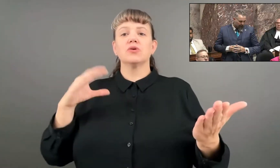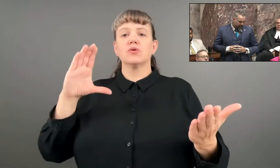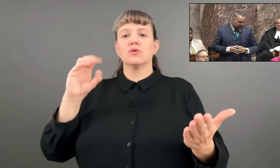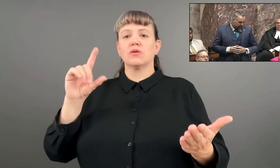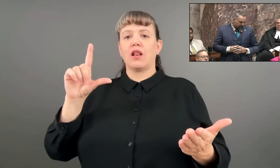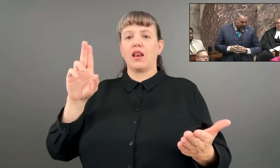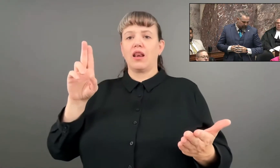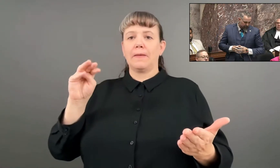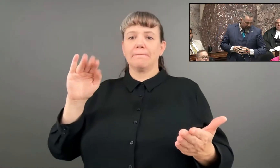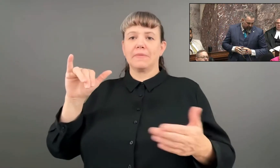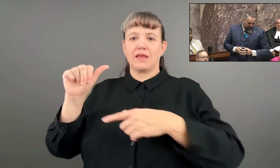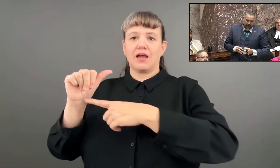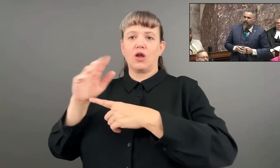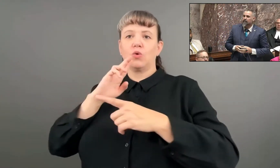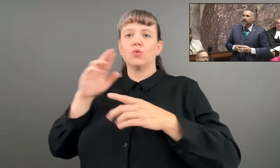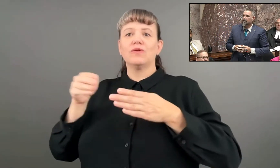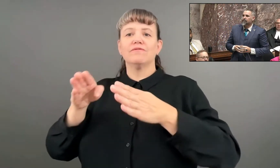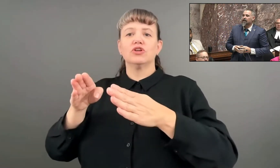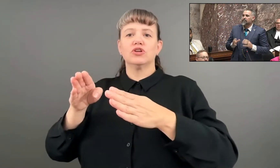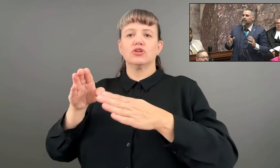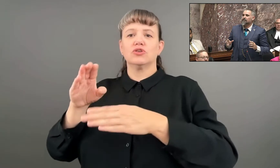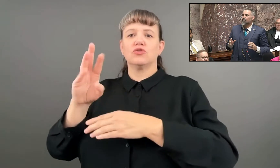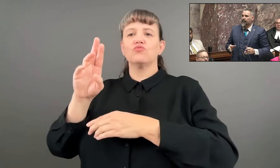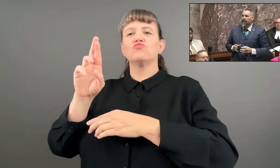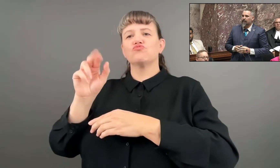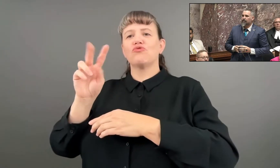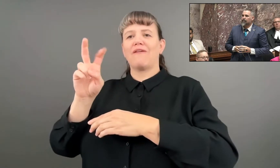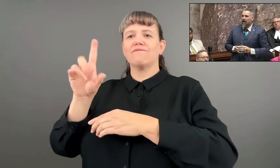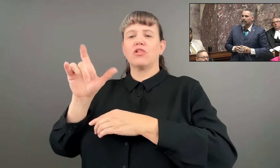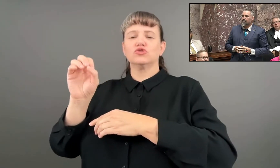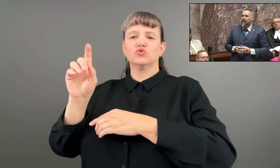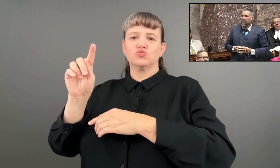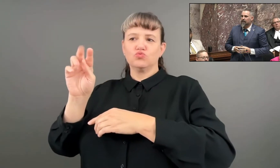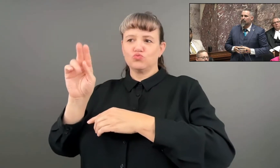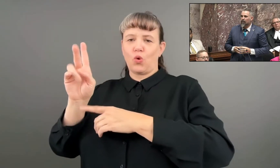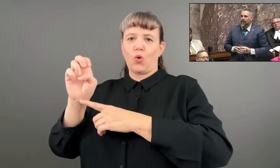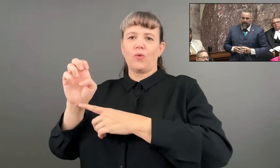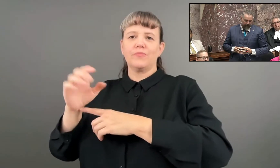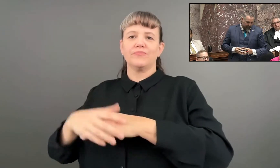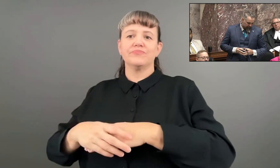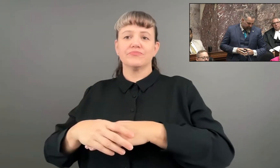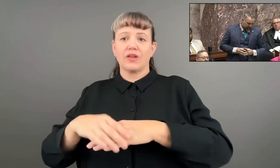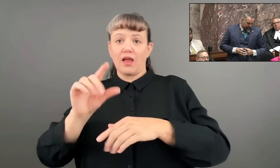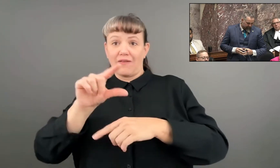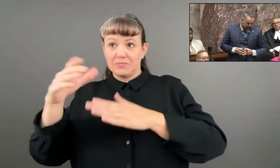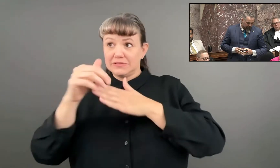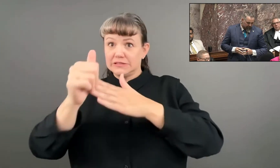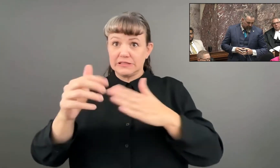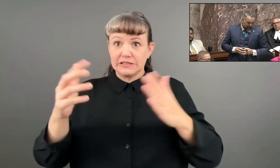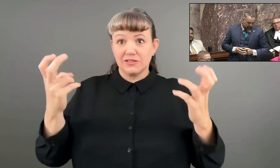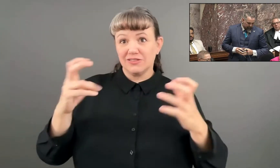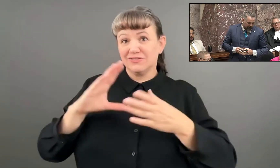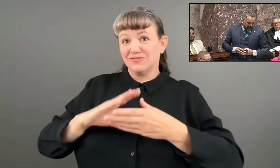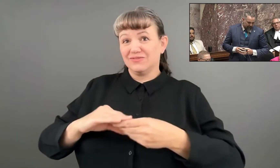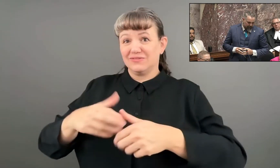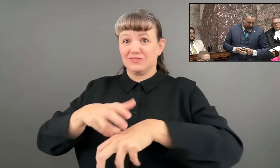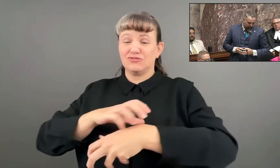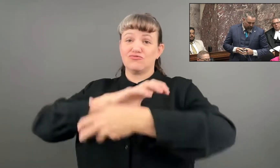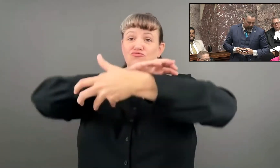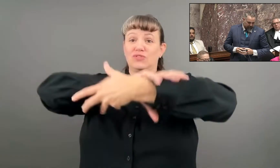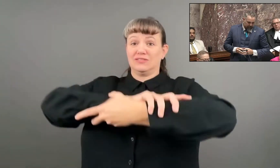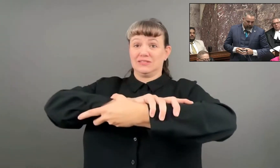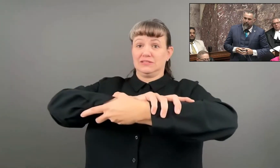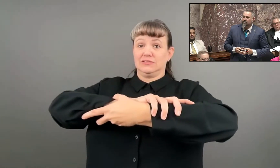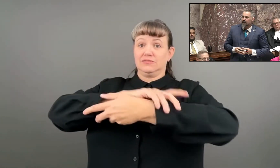so-called reconciliation agenda has been an abysmal failure wrapped in a cloak of secrecy. The BC